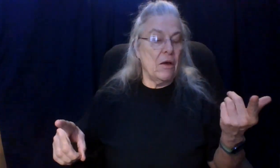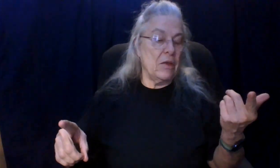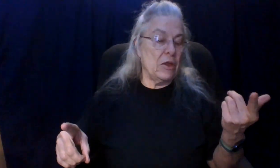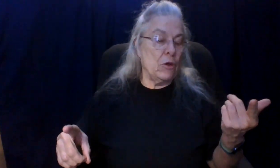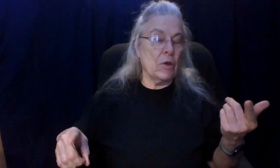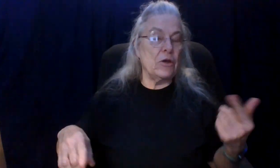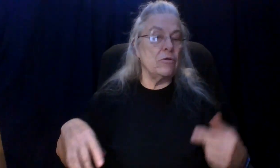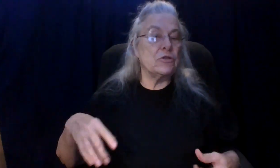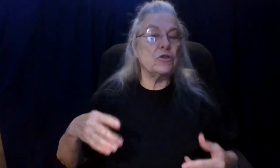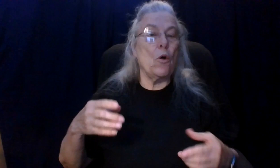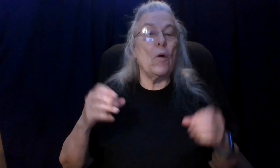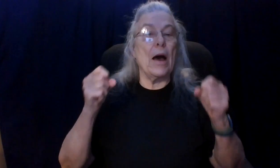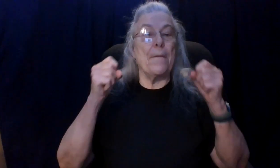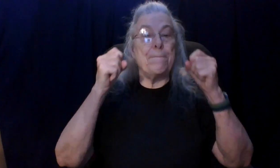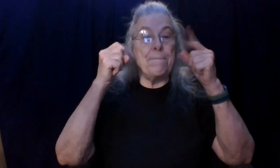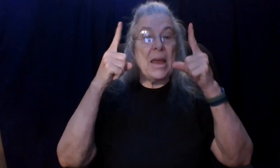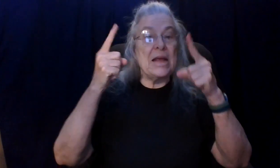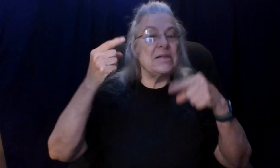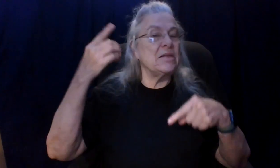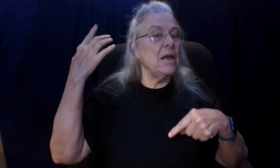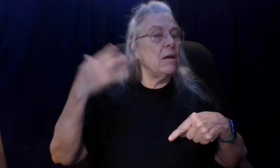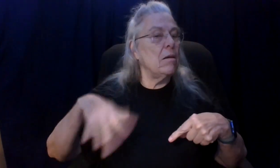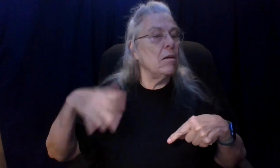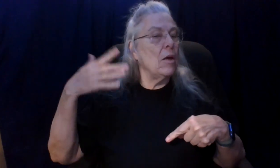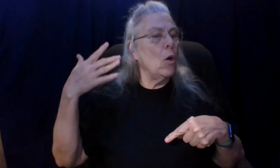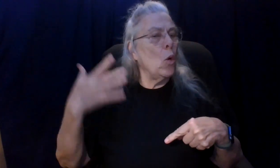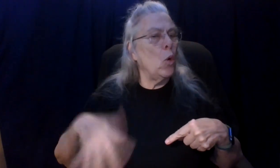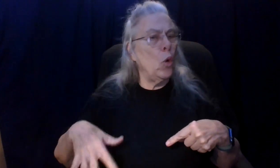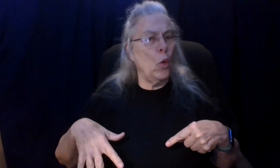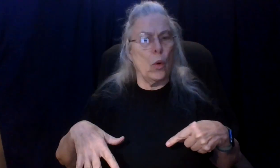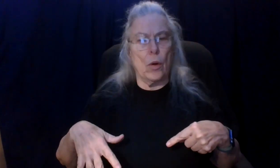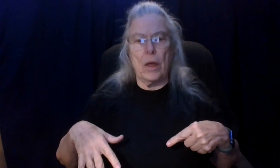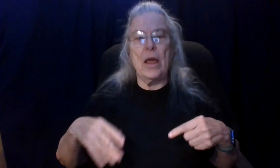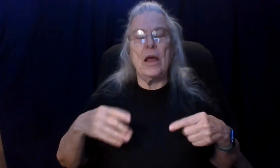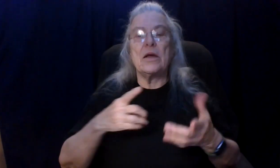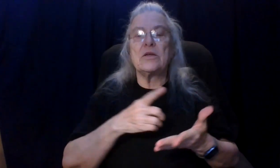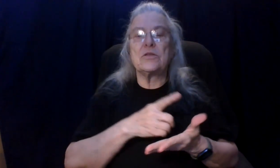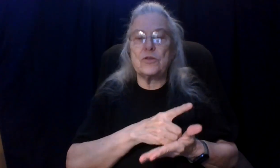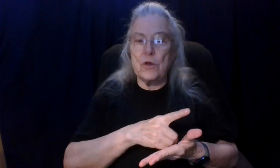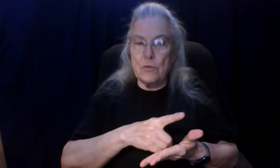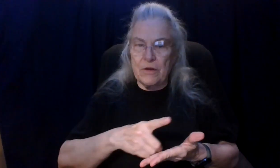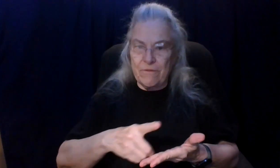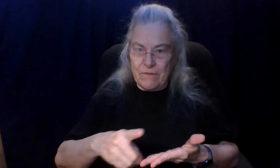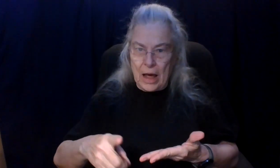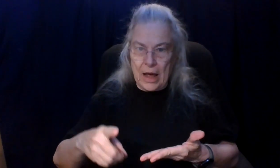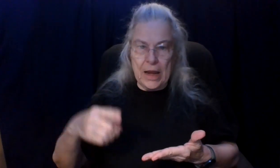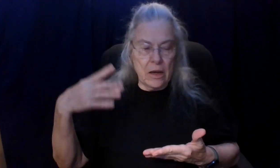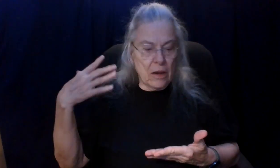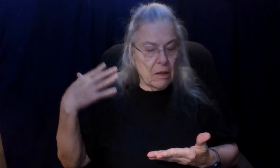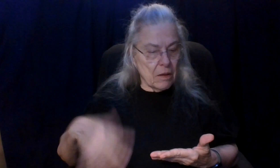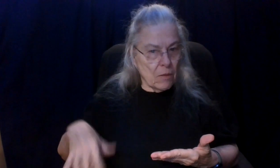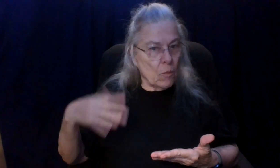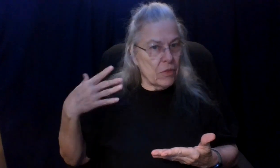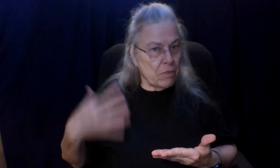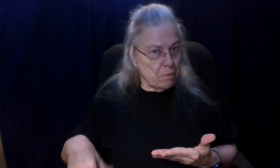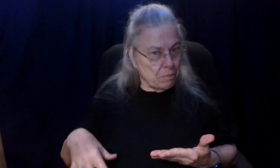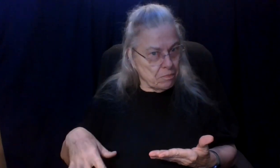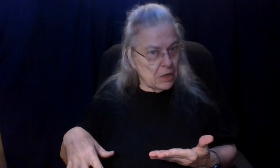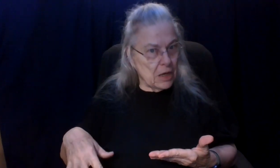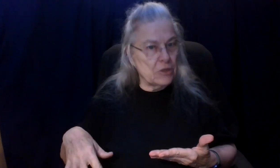you can do so amazing, whew, so divine with a shake